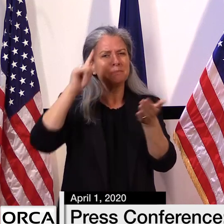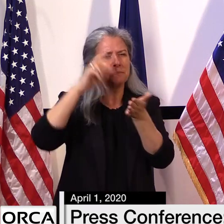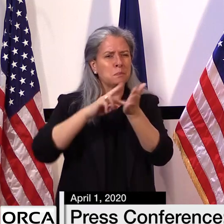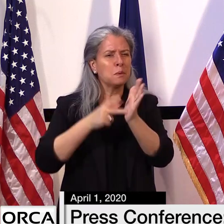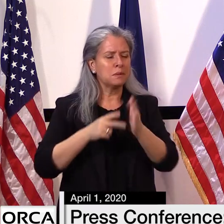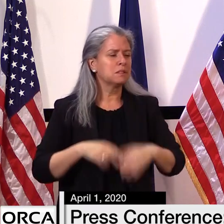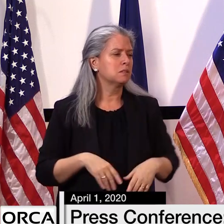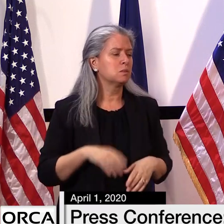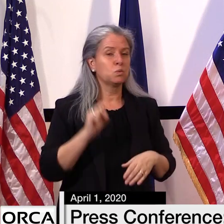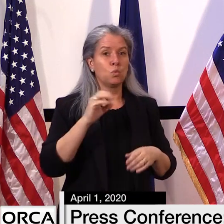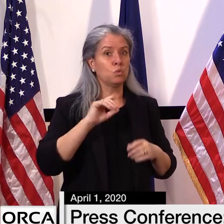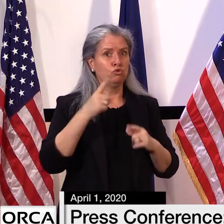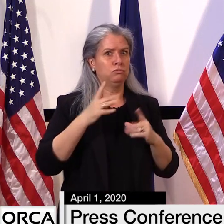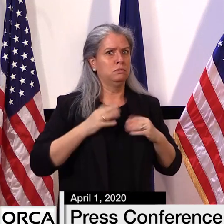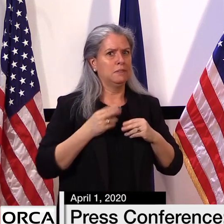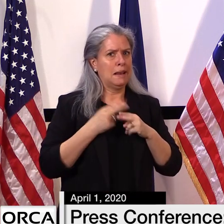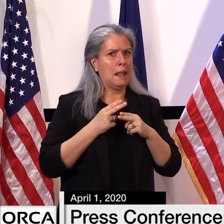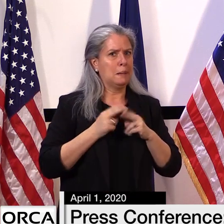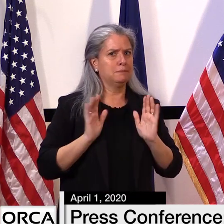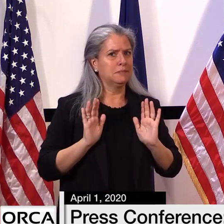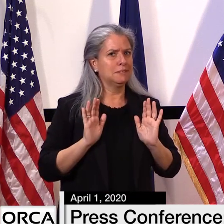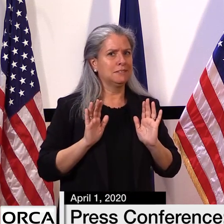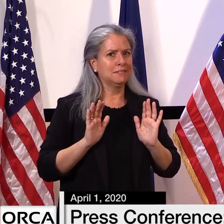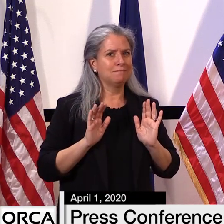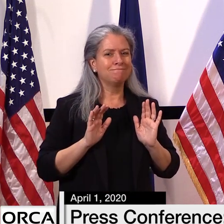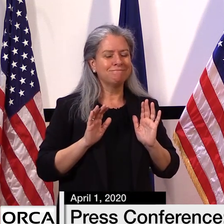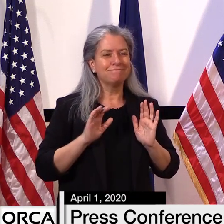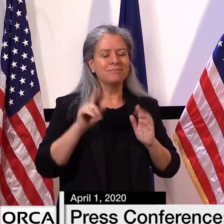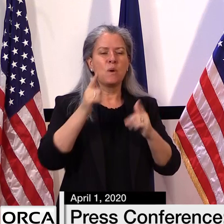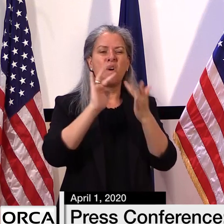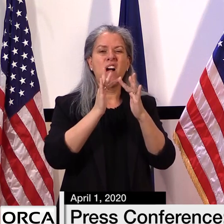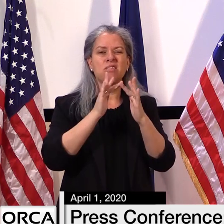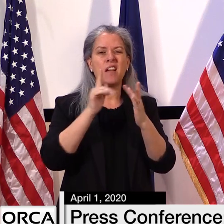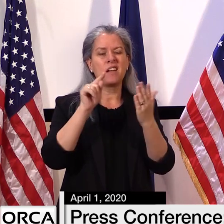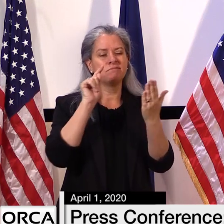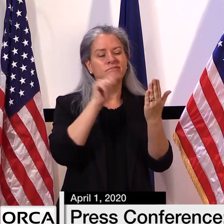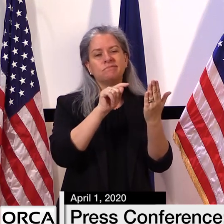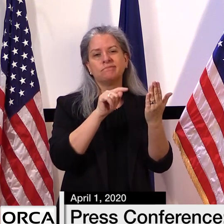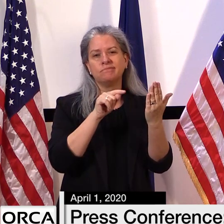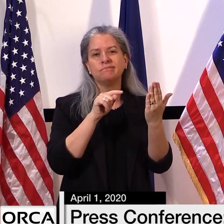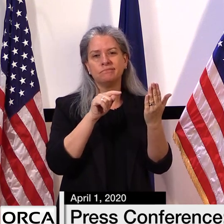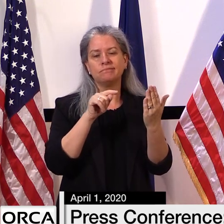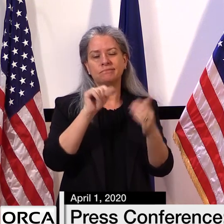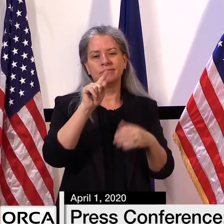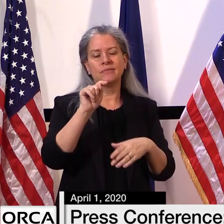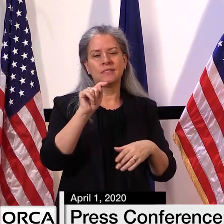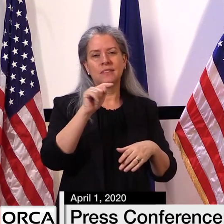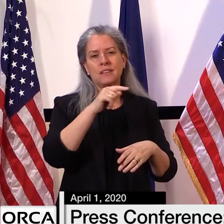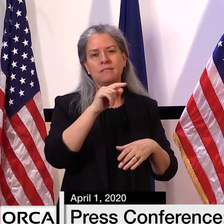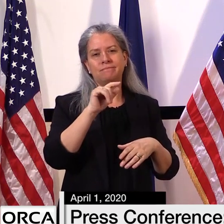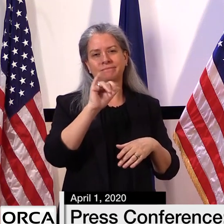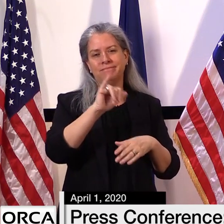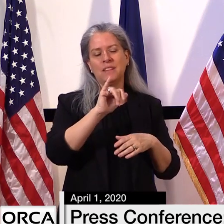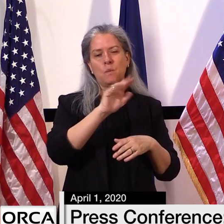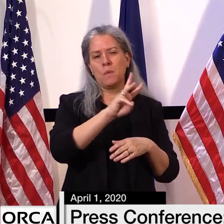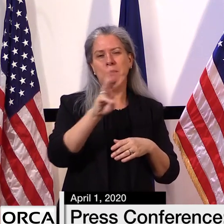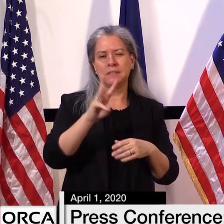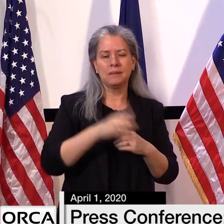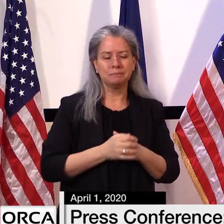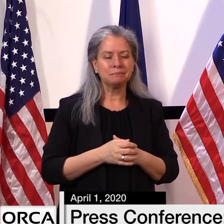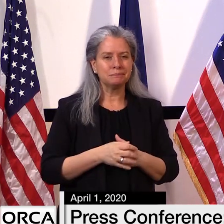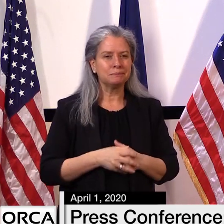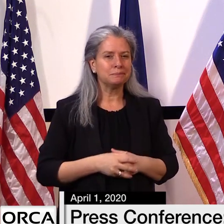So we're taking names at this point, and you can do that online in the at the site that I mentioned